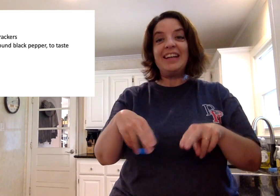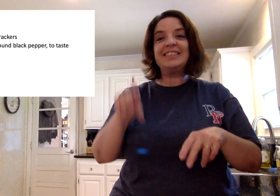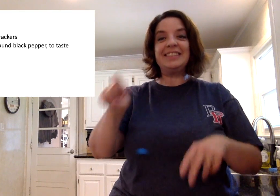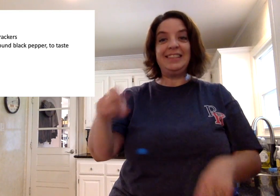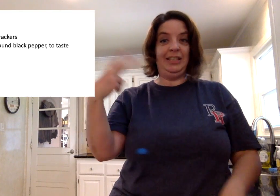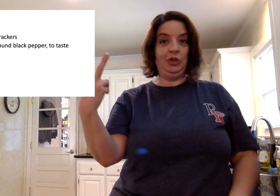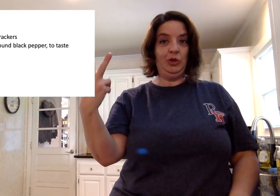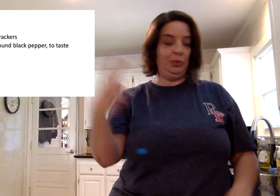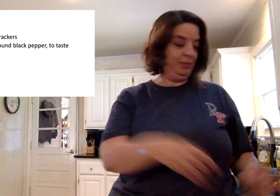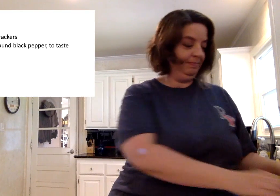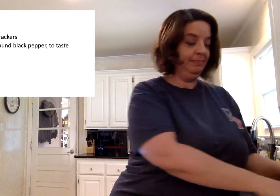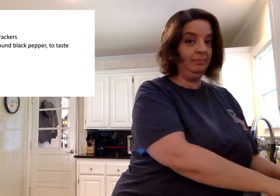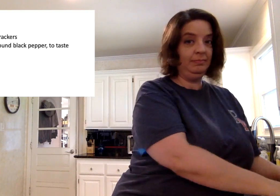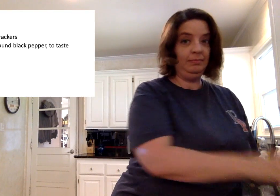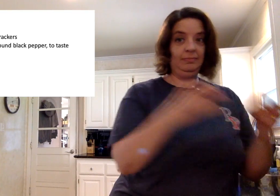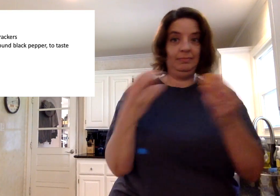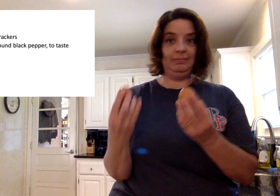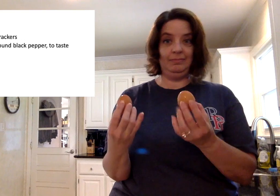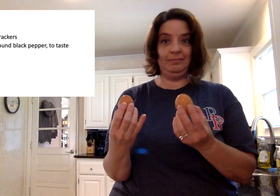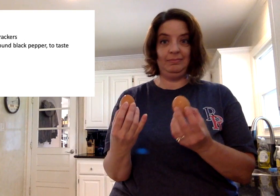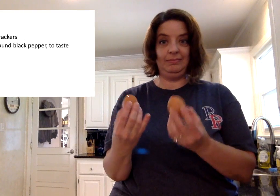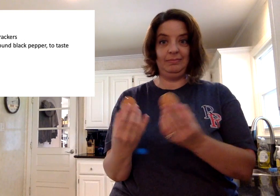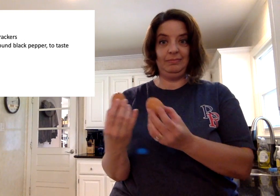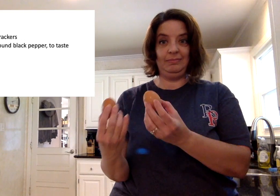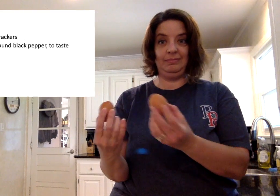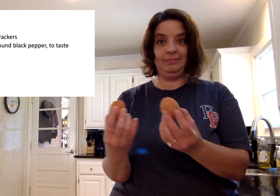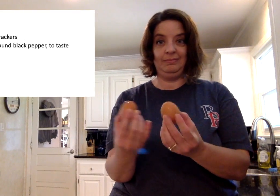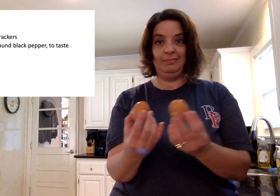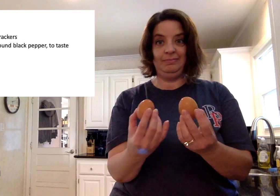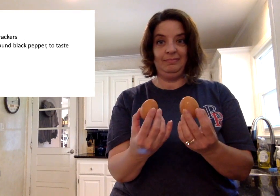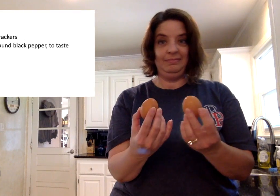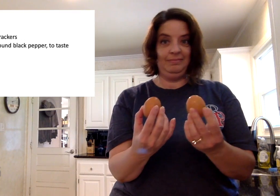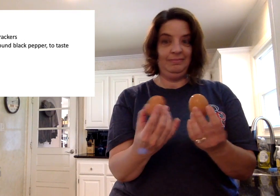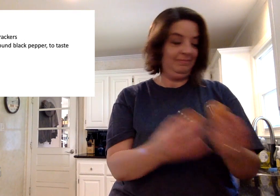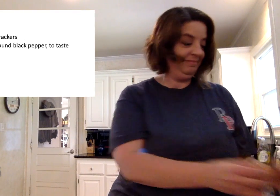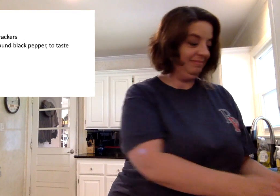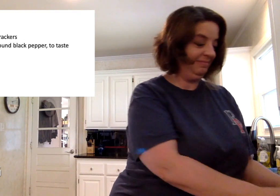And then next, I need eggs. 2 of them. Ta-da, eggs.